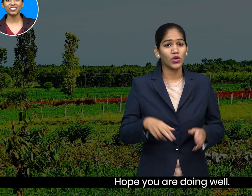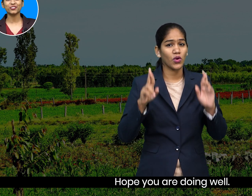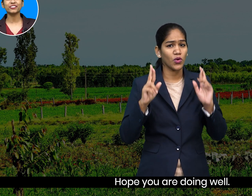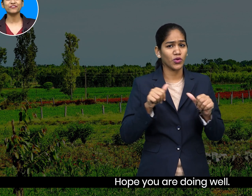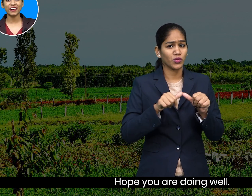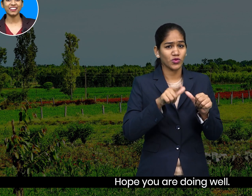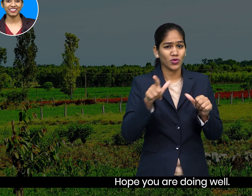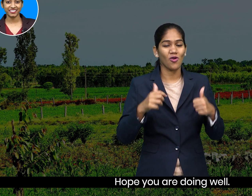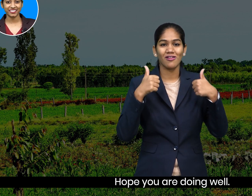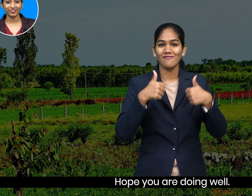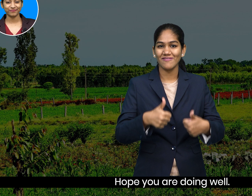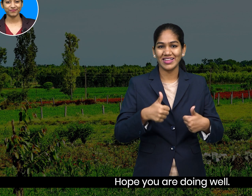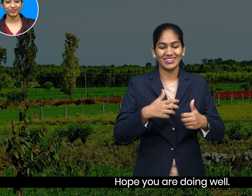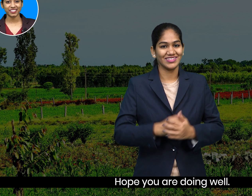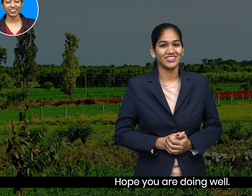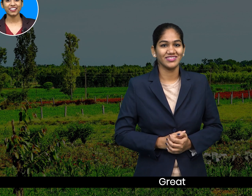Hope you are doing well.